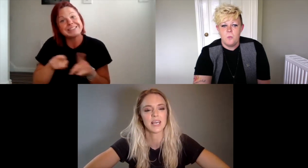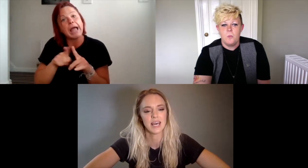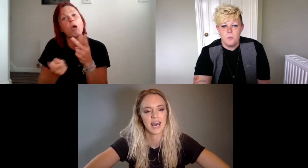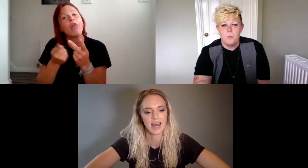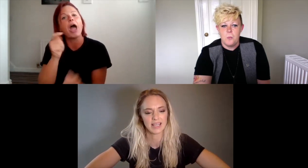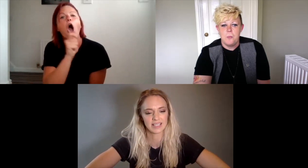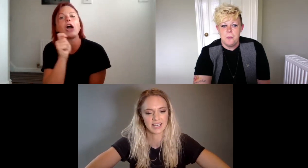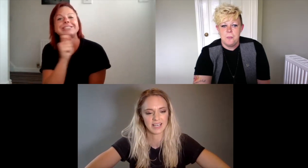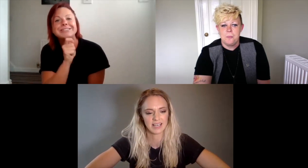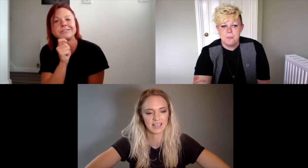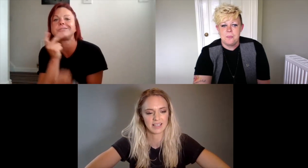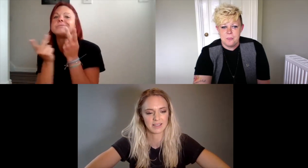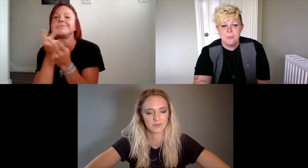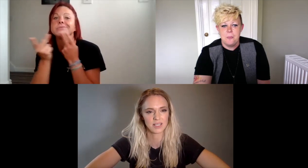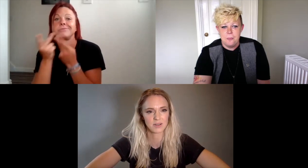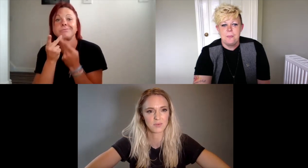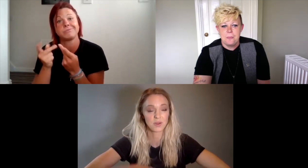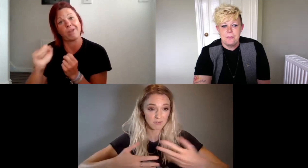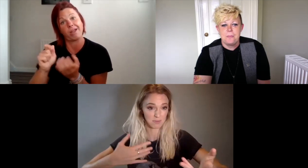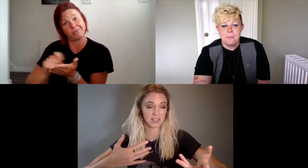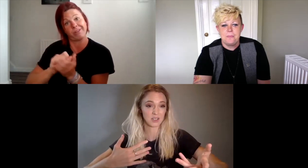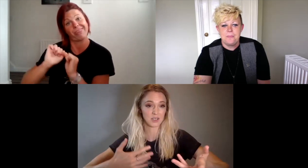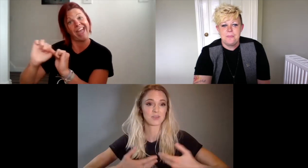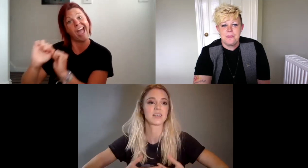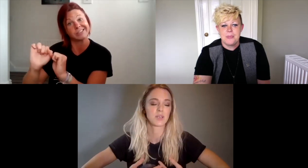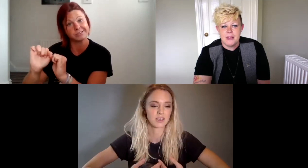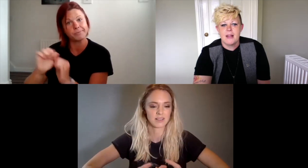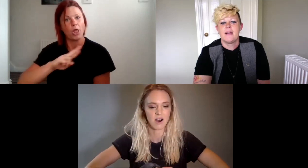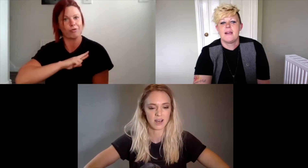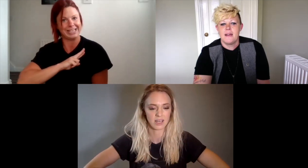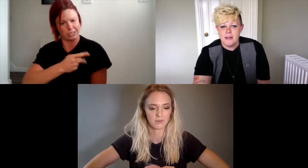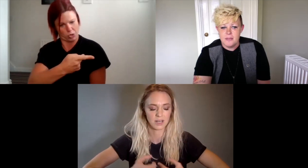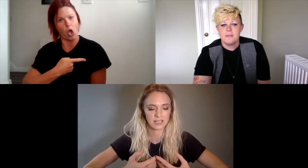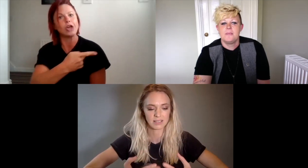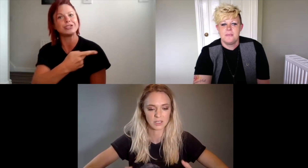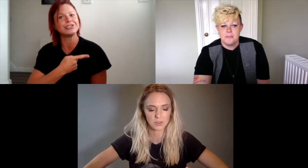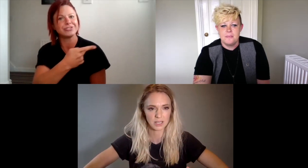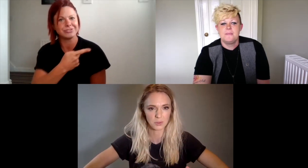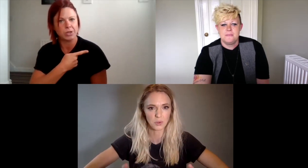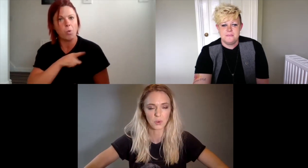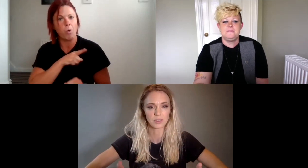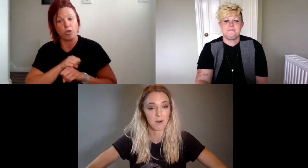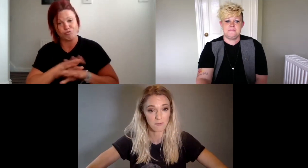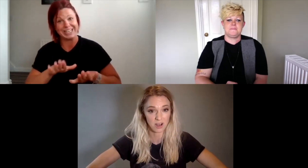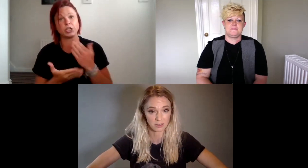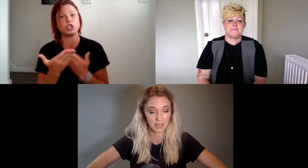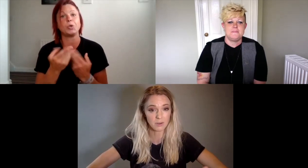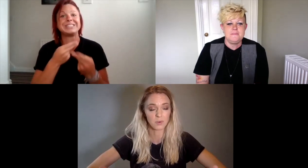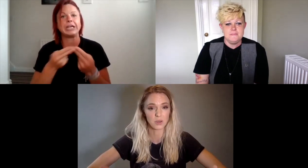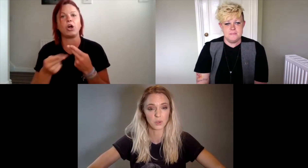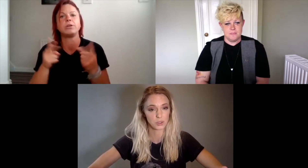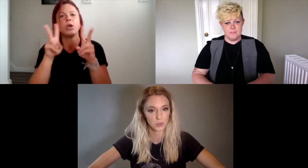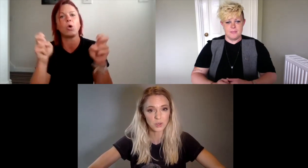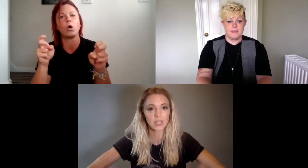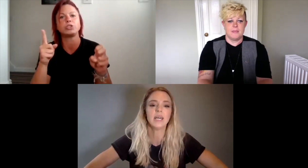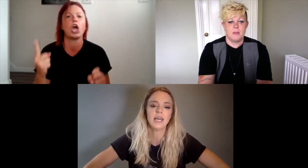sometimes. And the reason we've been introduced is because I released this new single called Come Find Me When